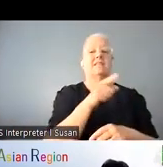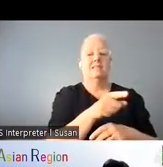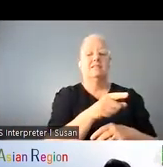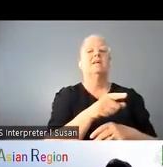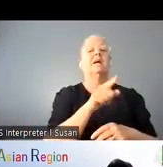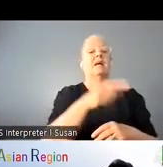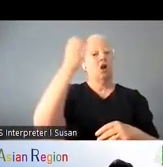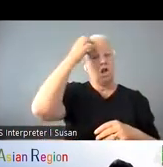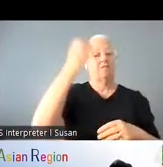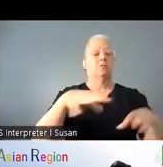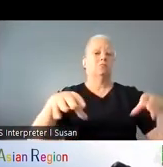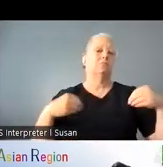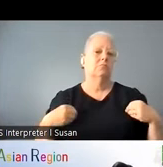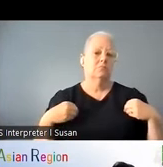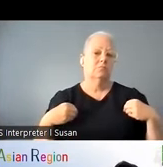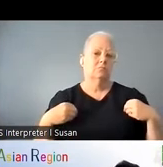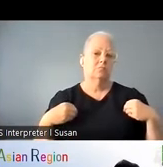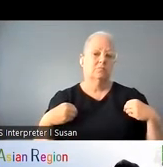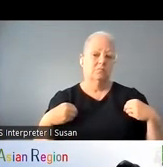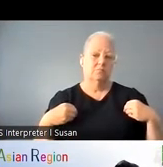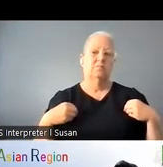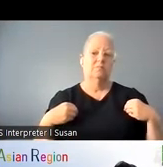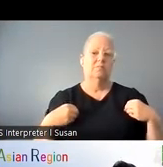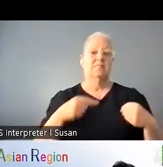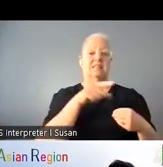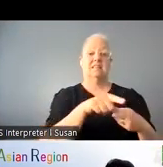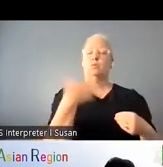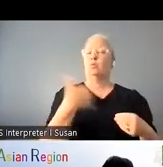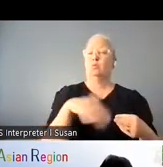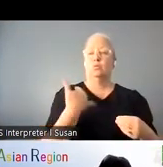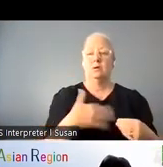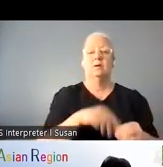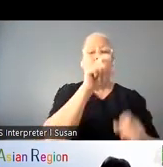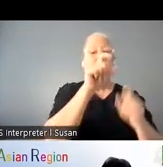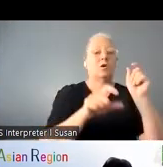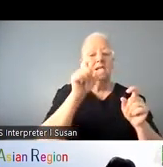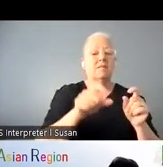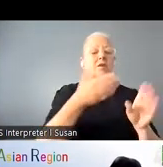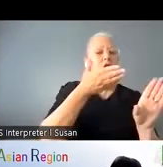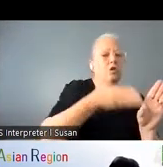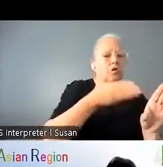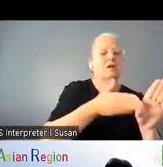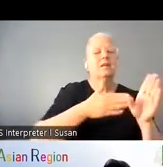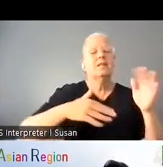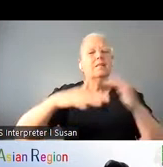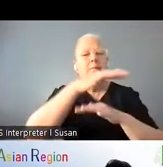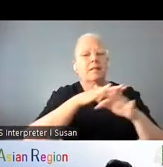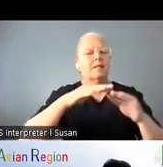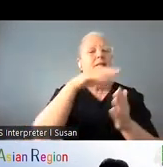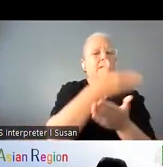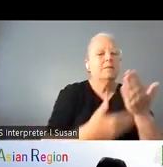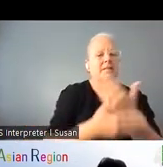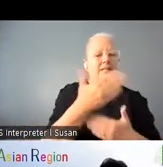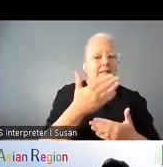government. Suckling remain a common practice. Usually people with psychosocial disabilities are in